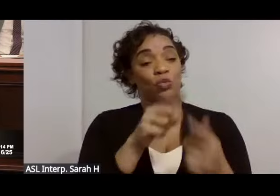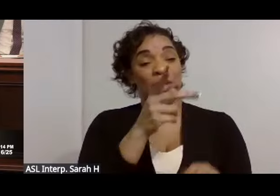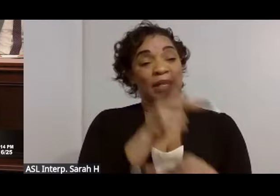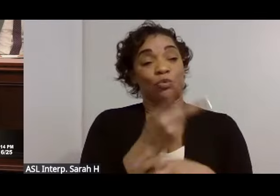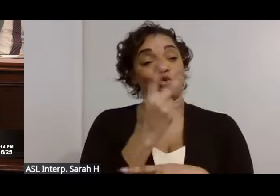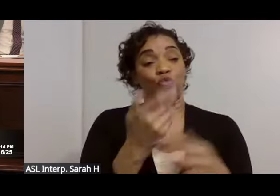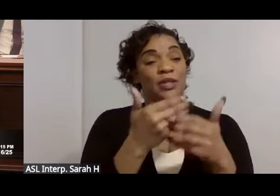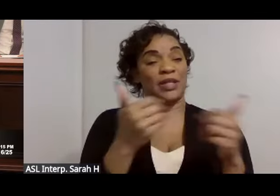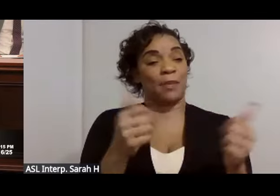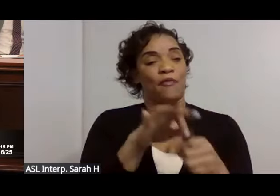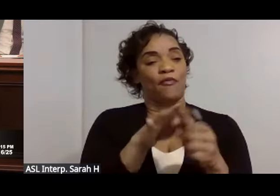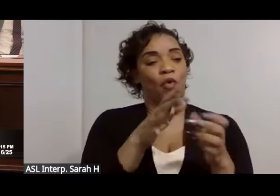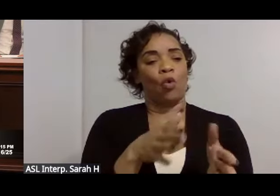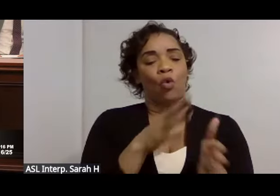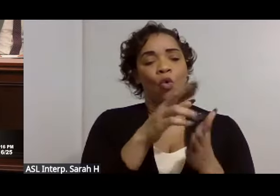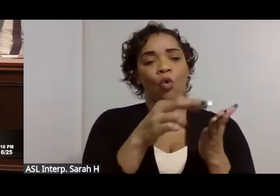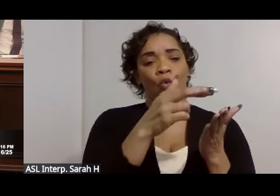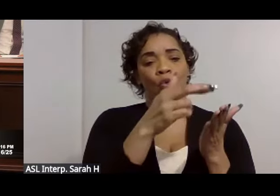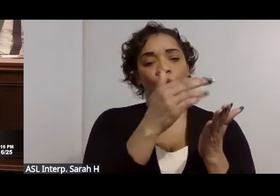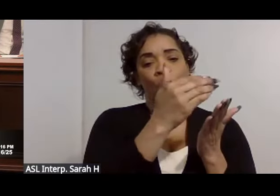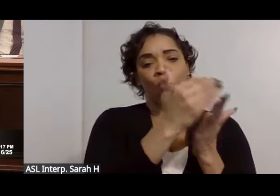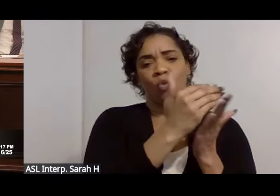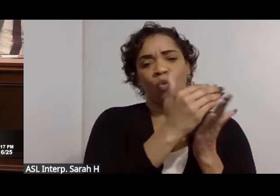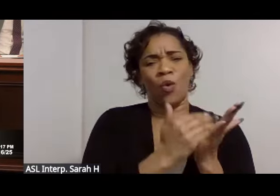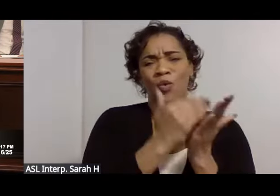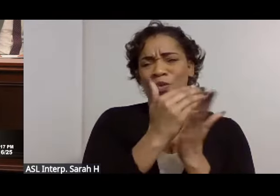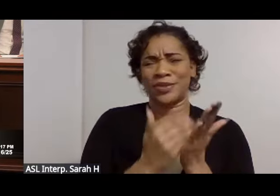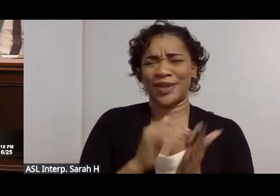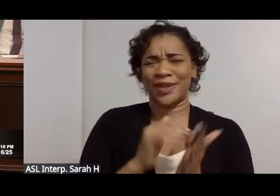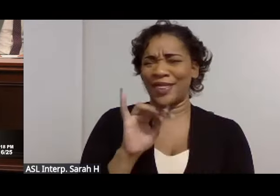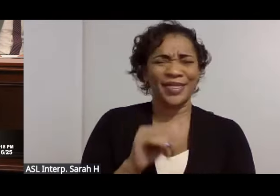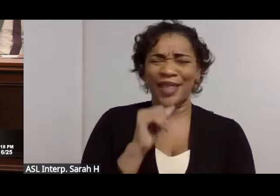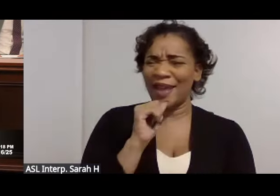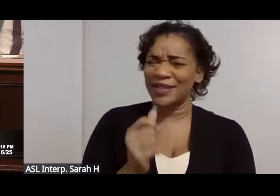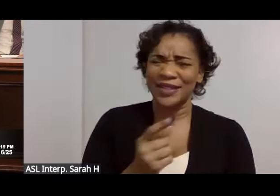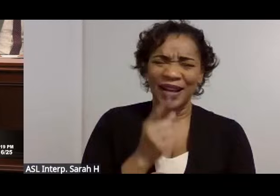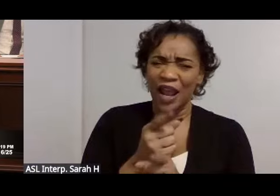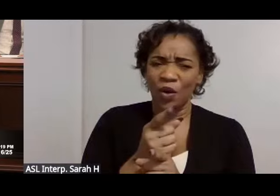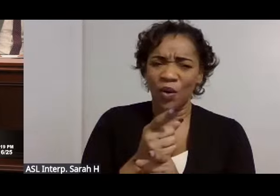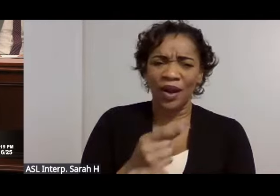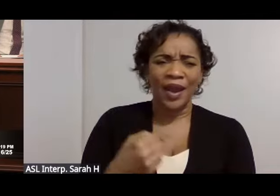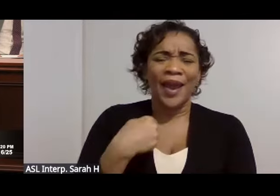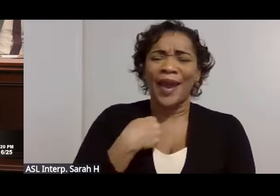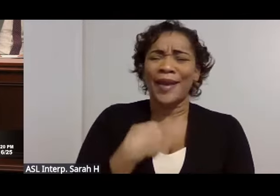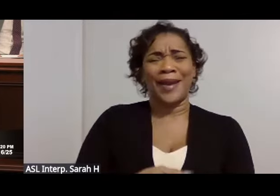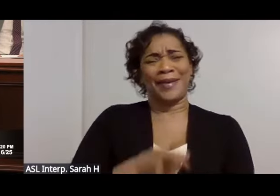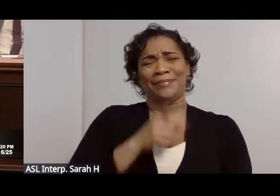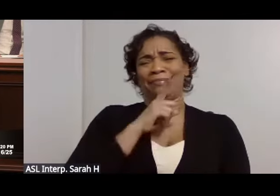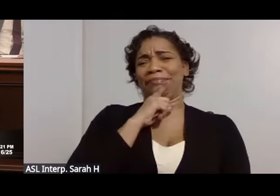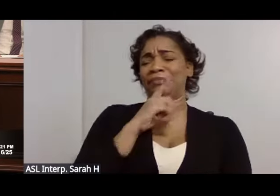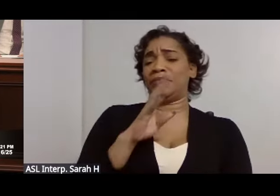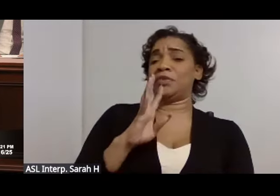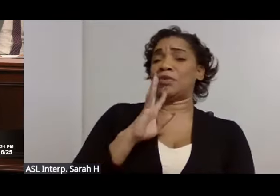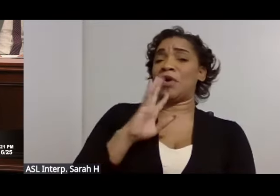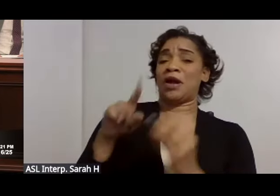rolls. And that isn't accurate. But the other part, I'm not bringing Arizona in on a